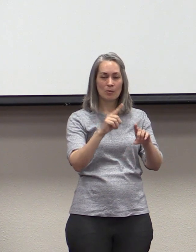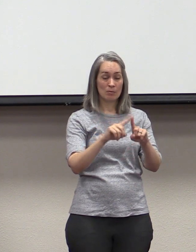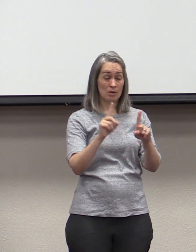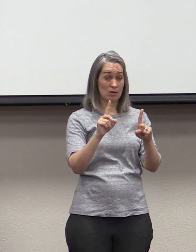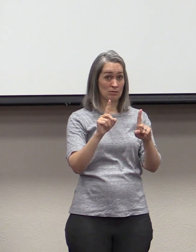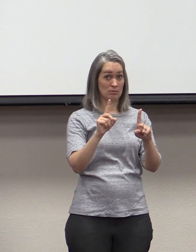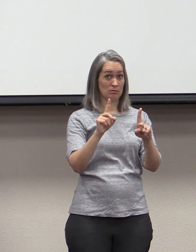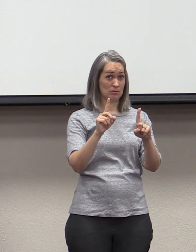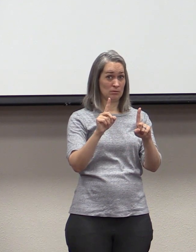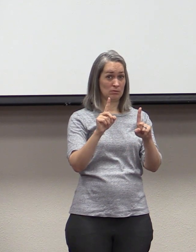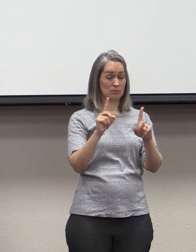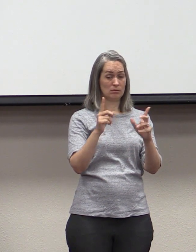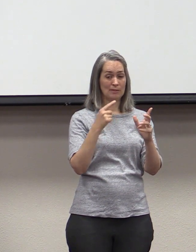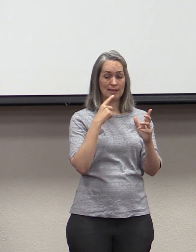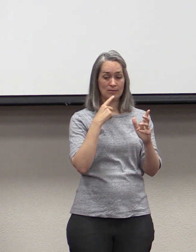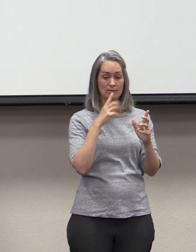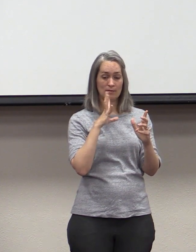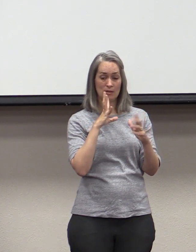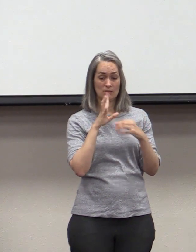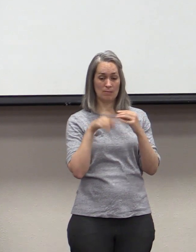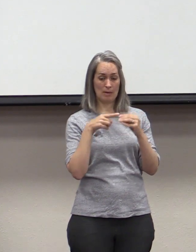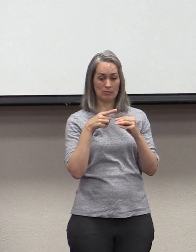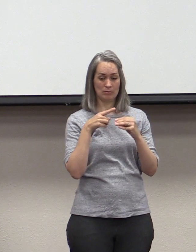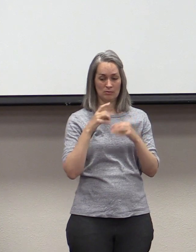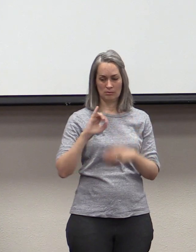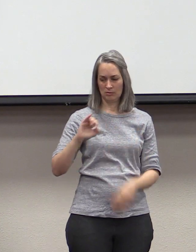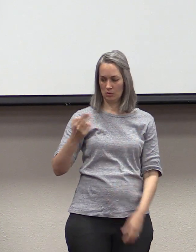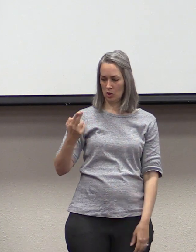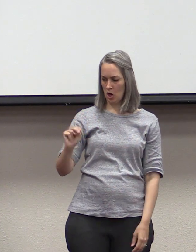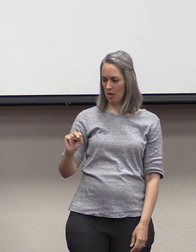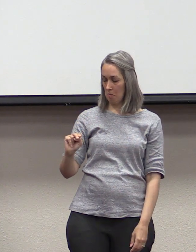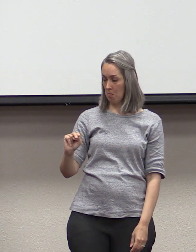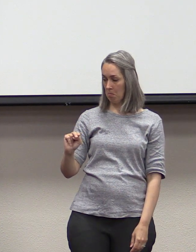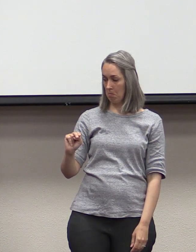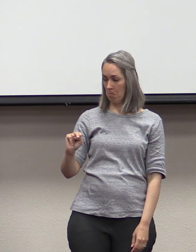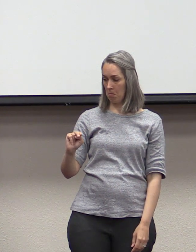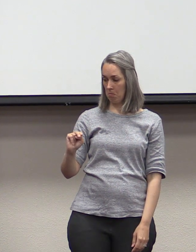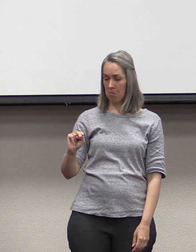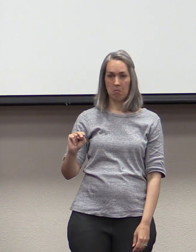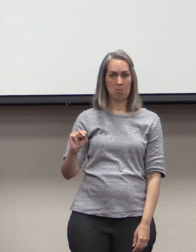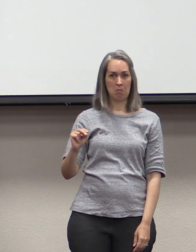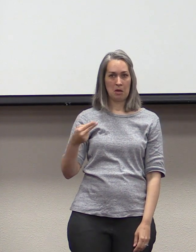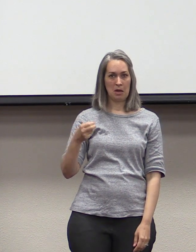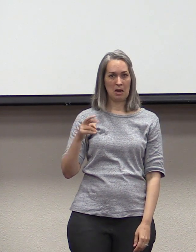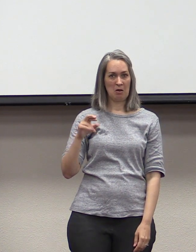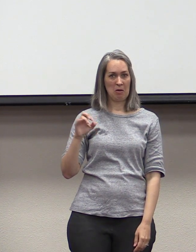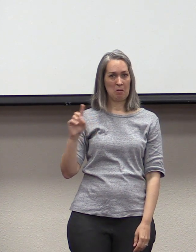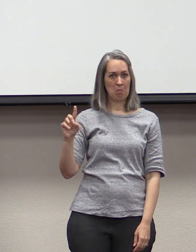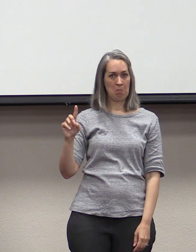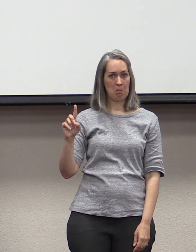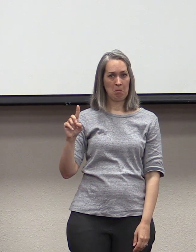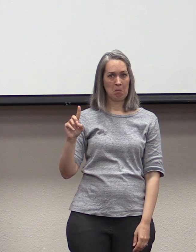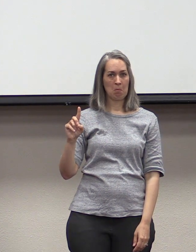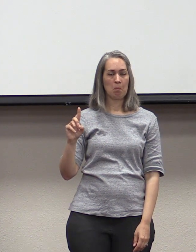instead, he tells about John and Herod.